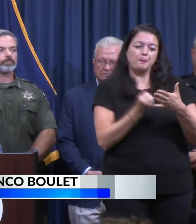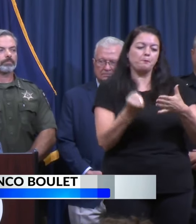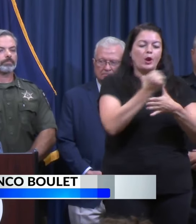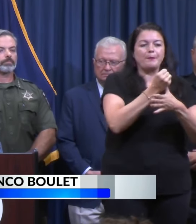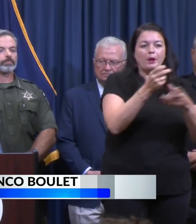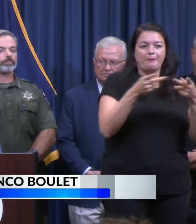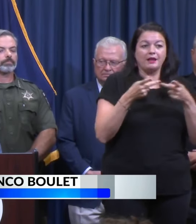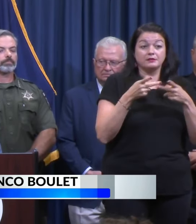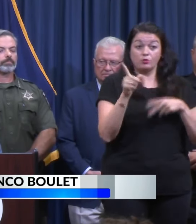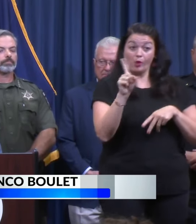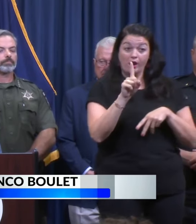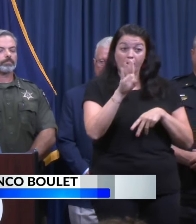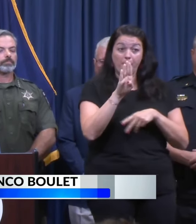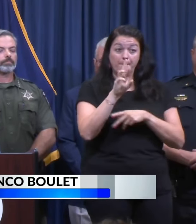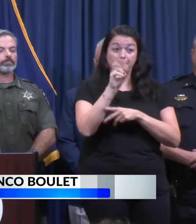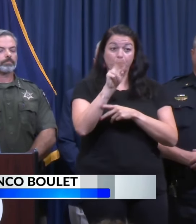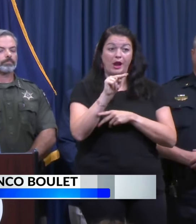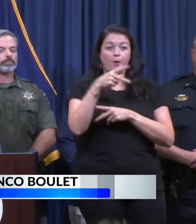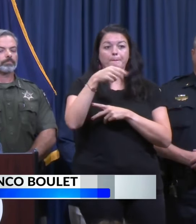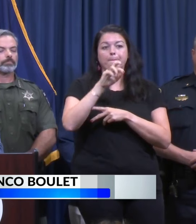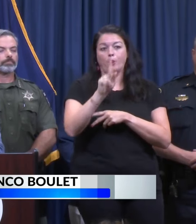That is at Brown Park.